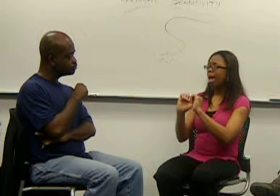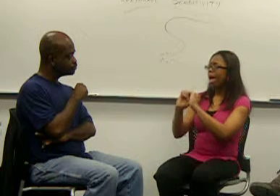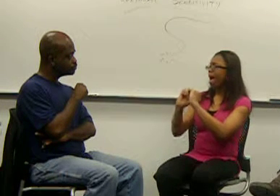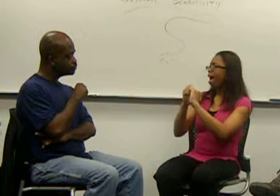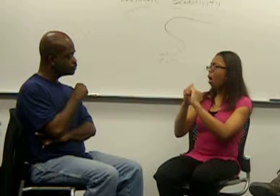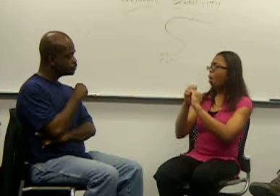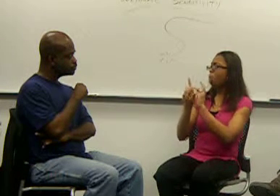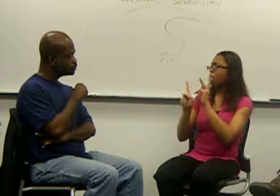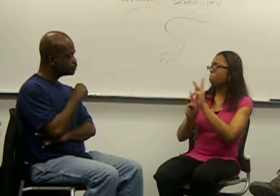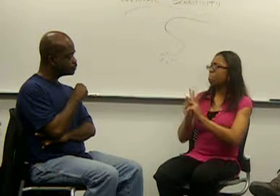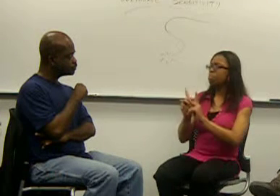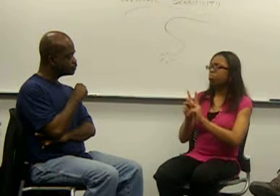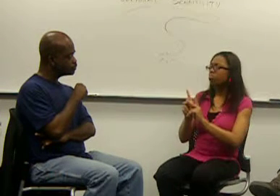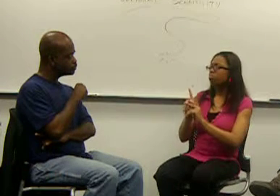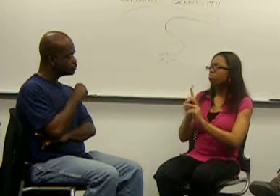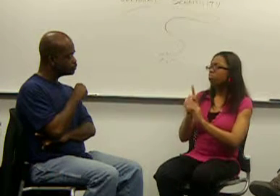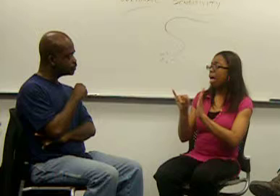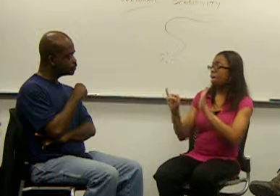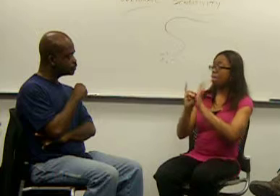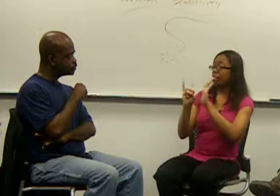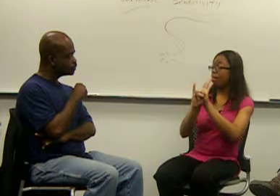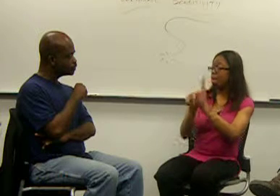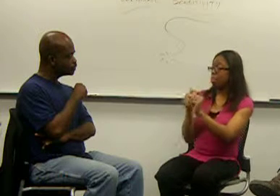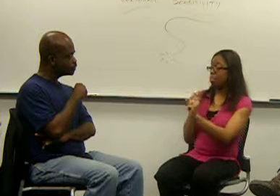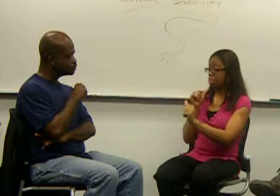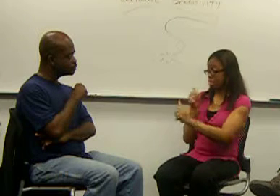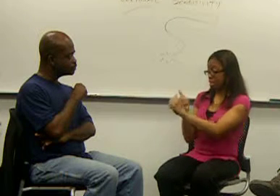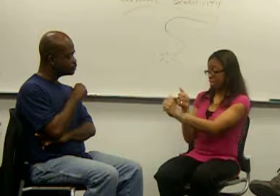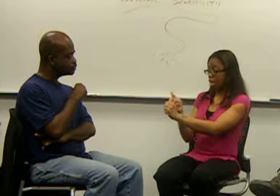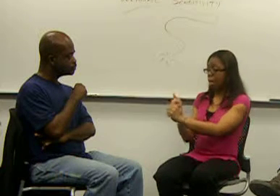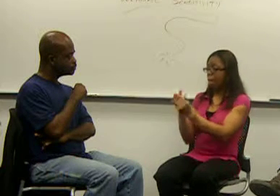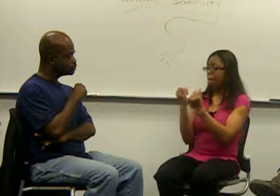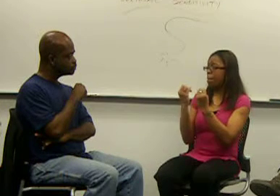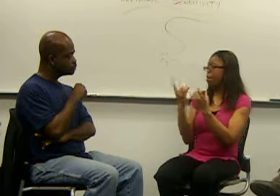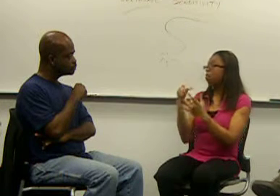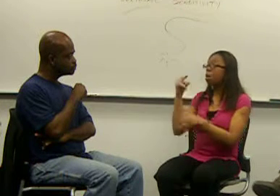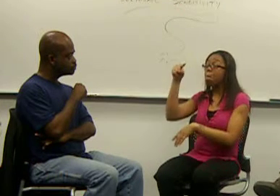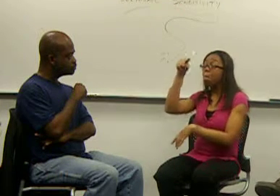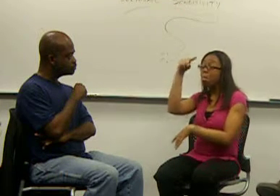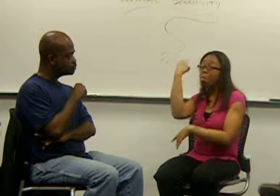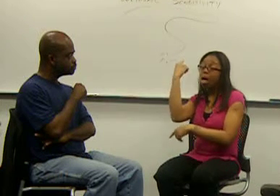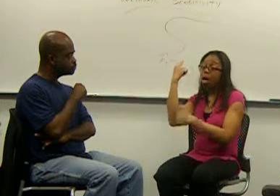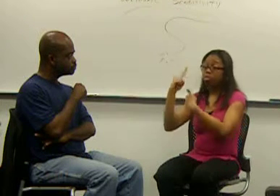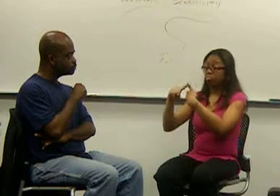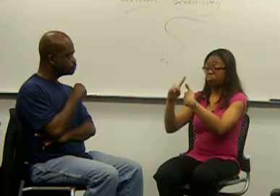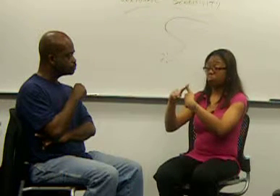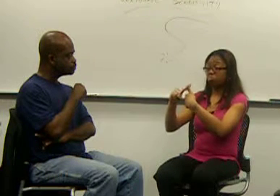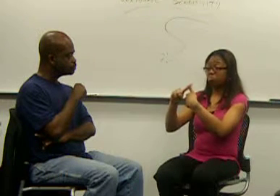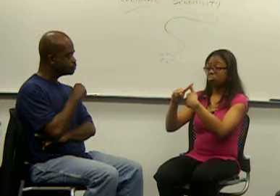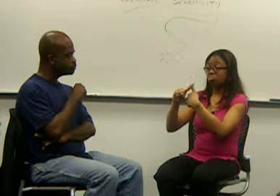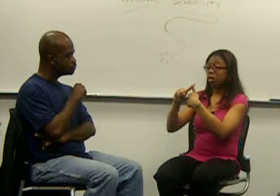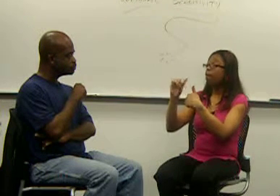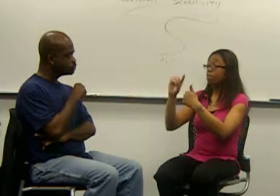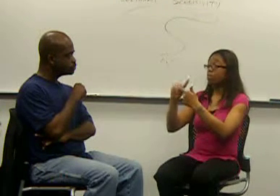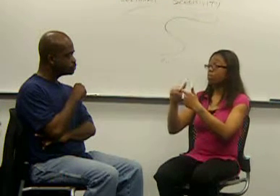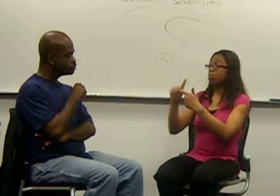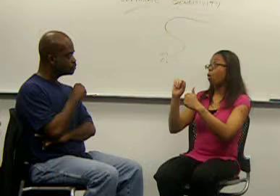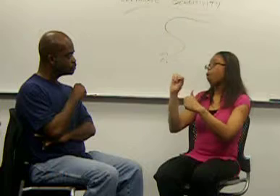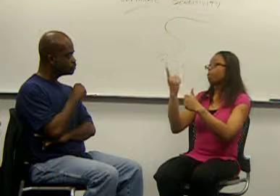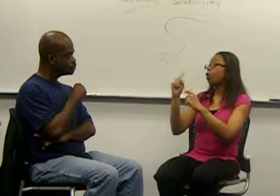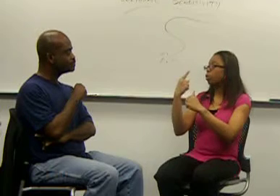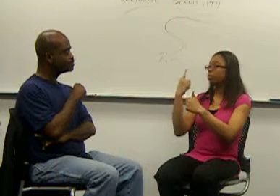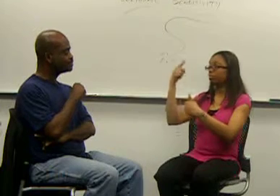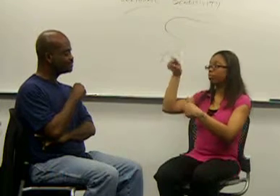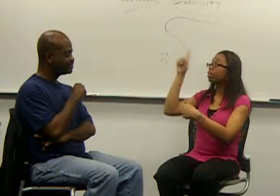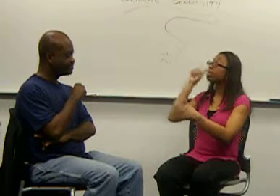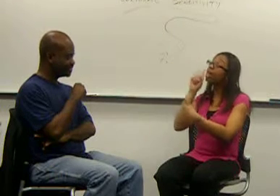some people identify themselves more so as black or first as being deaf. Which one would you say